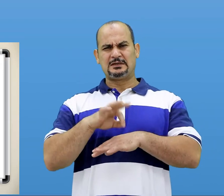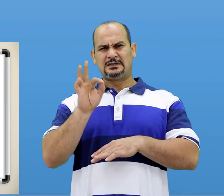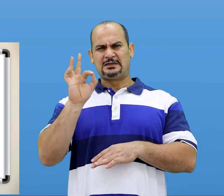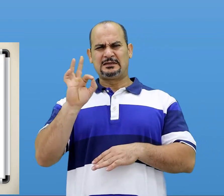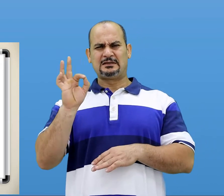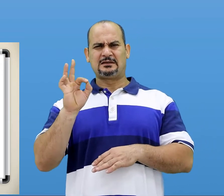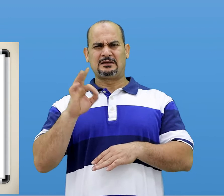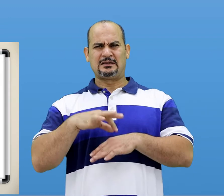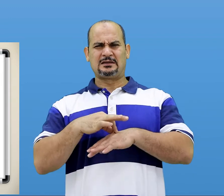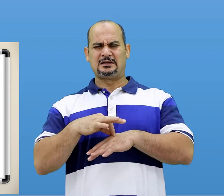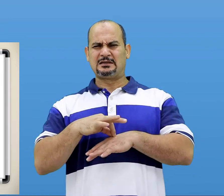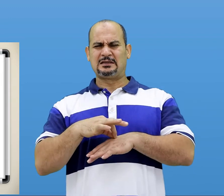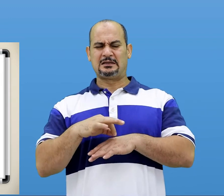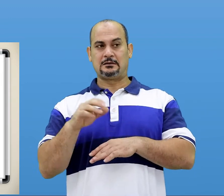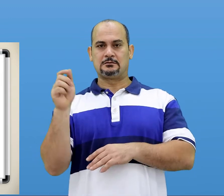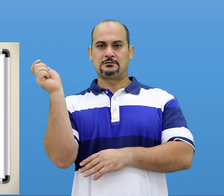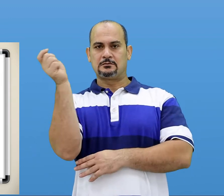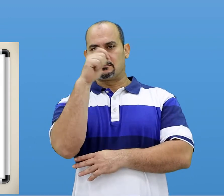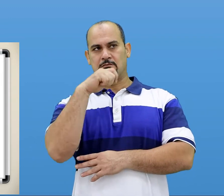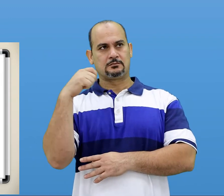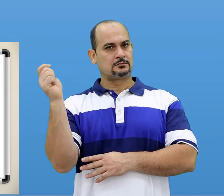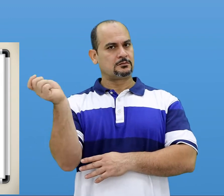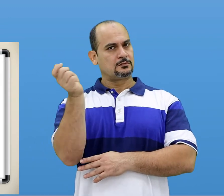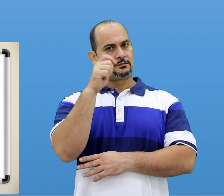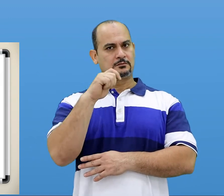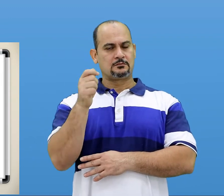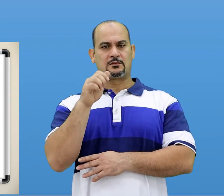flags. It's referred to